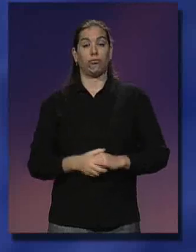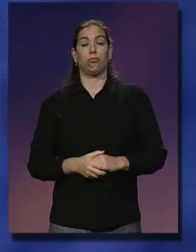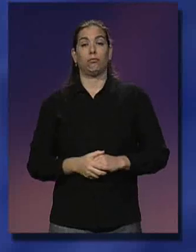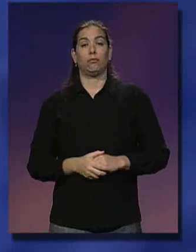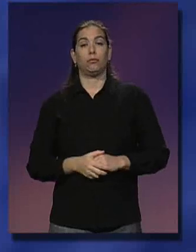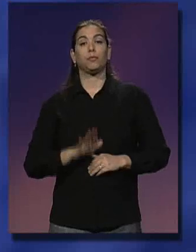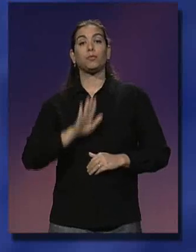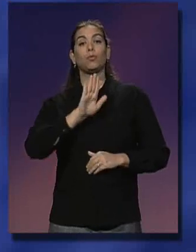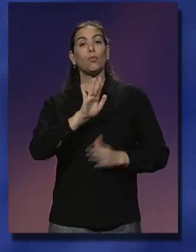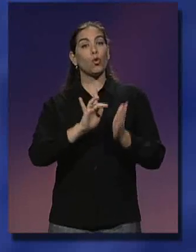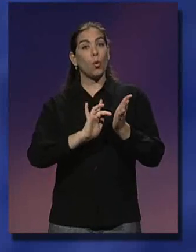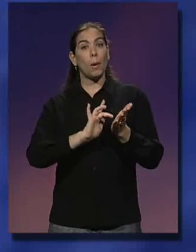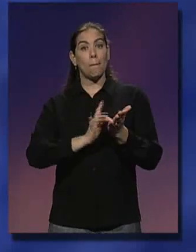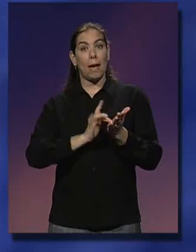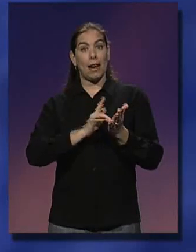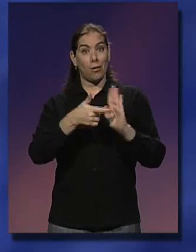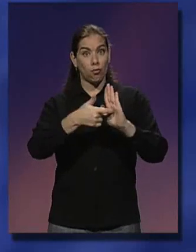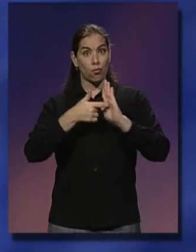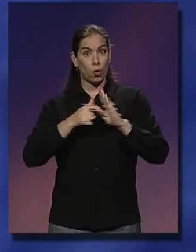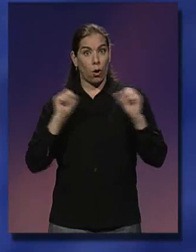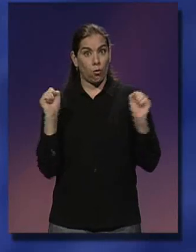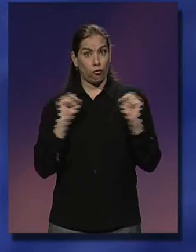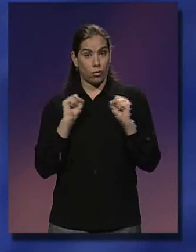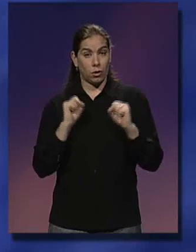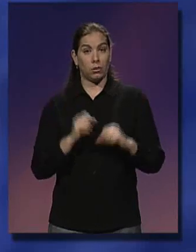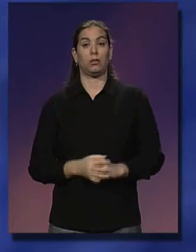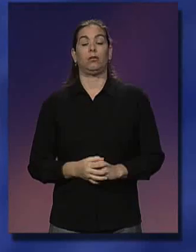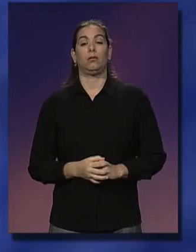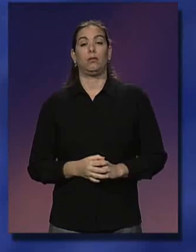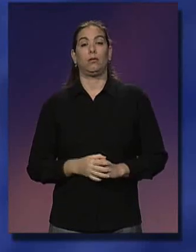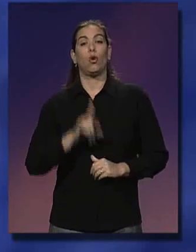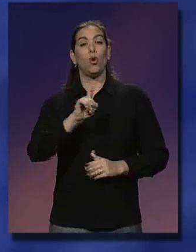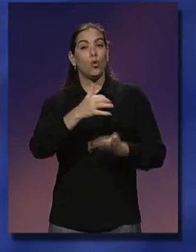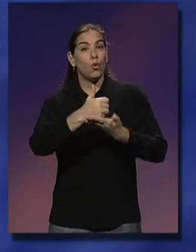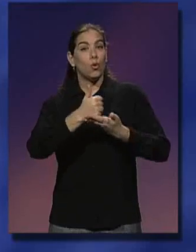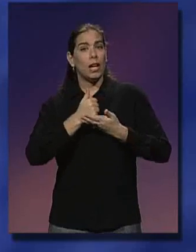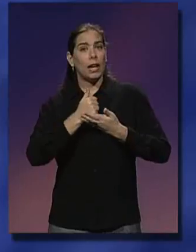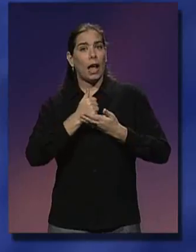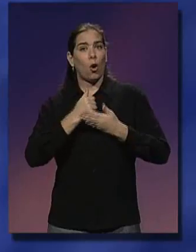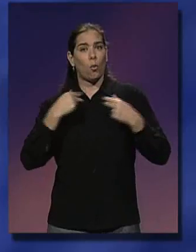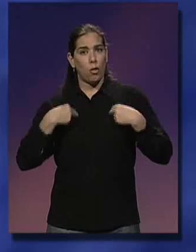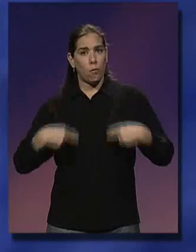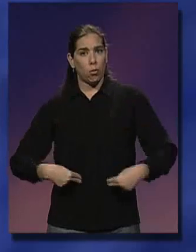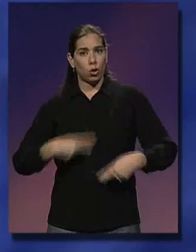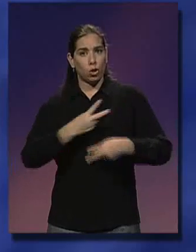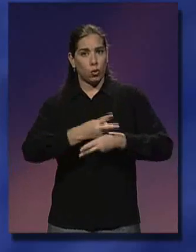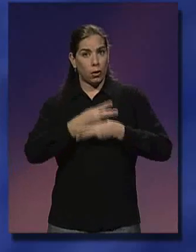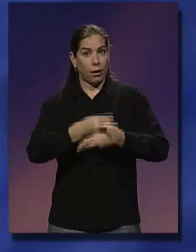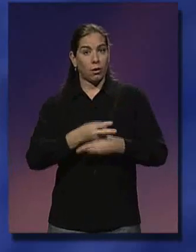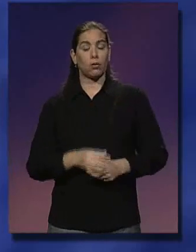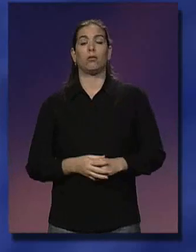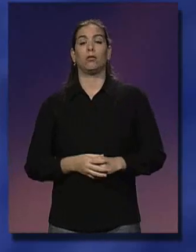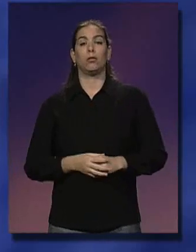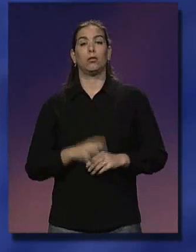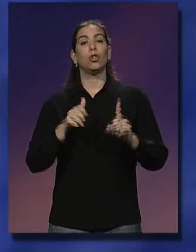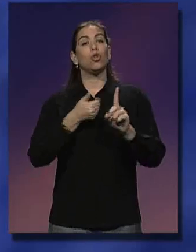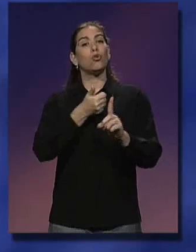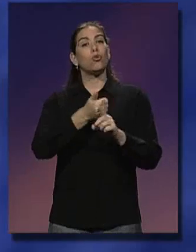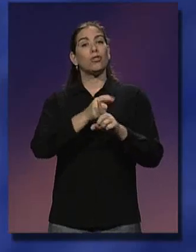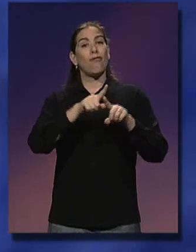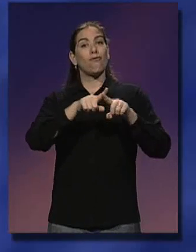Do your medications need refrigeration? Do you need assistance with personal care? Do you rely on equipment that